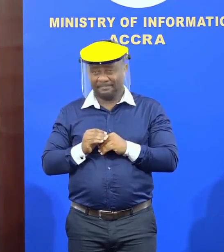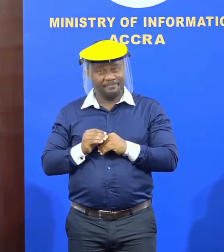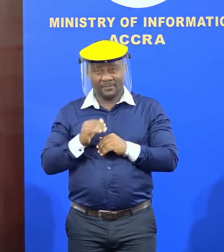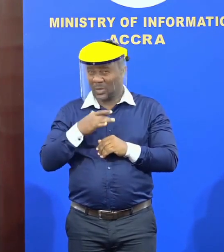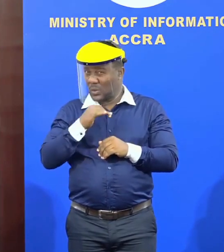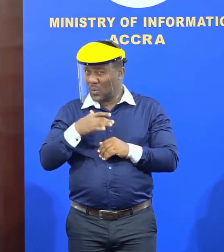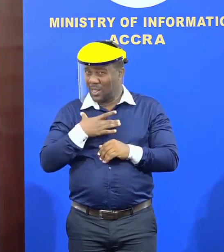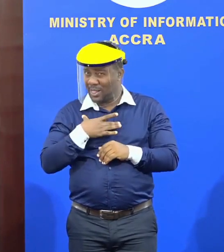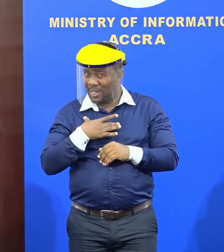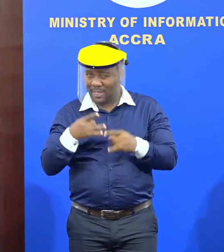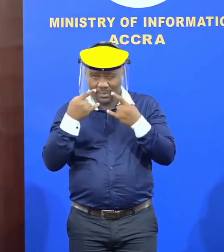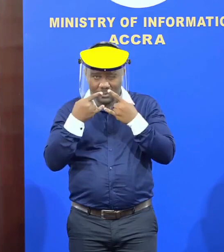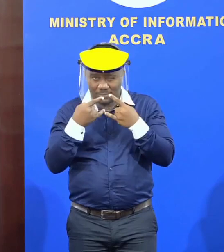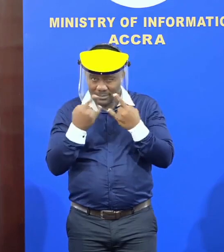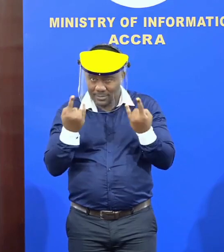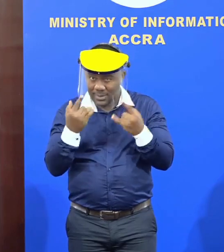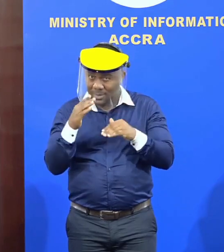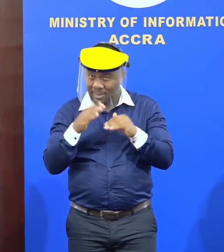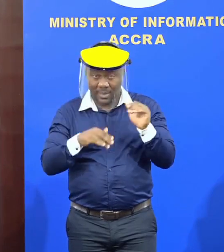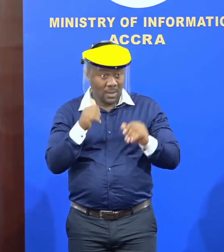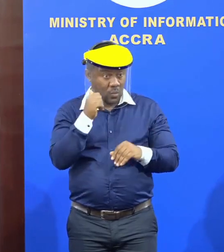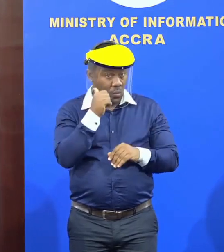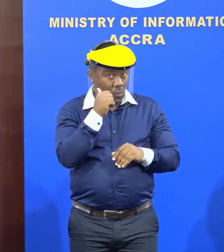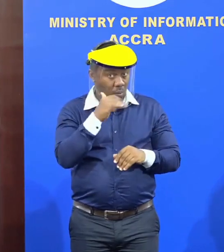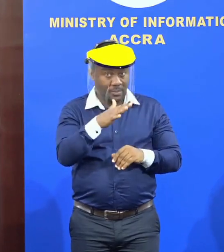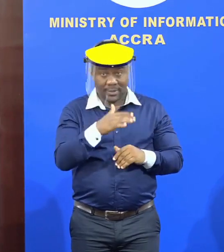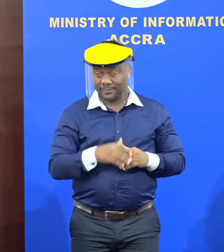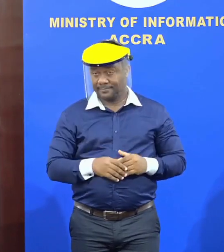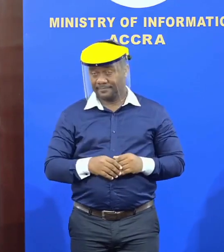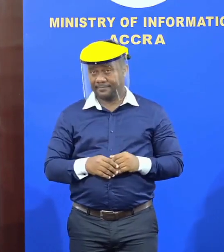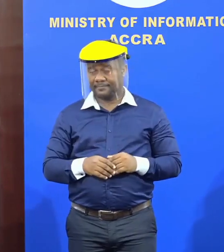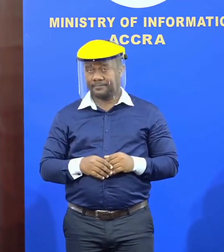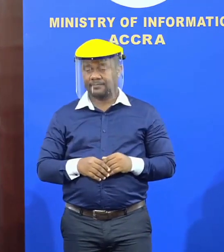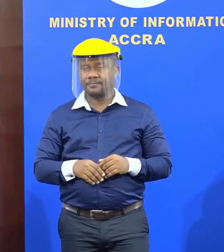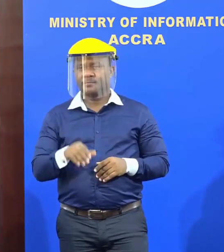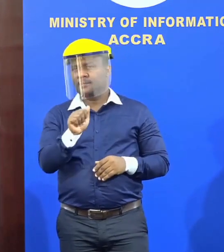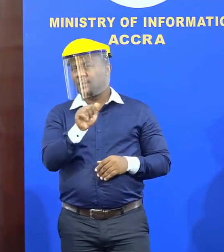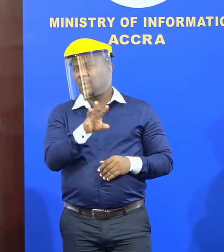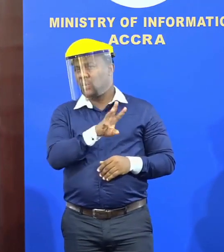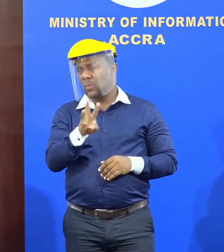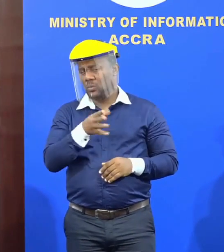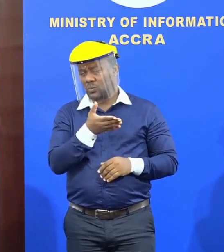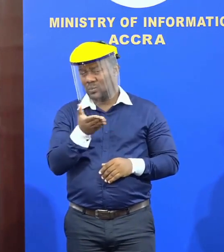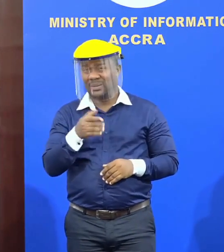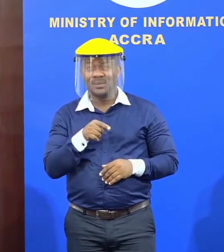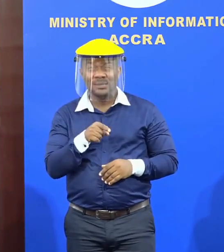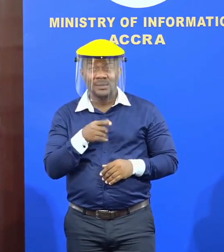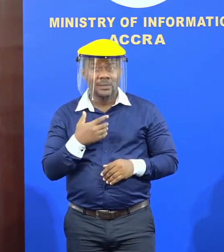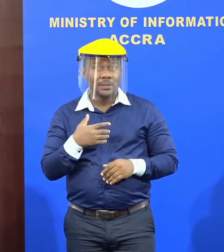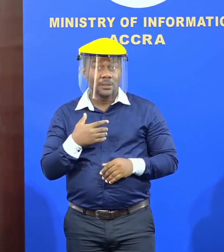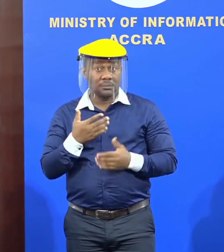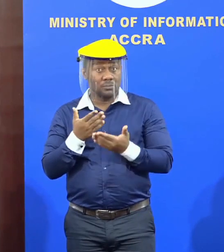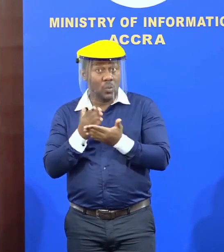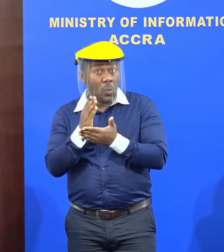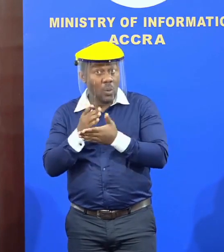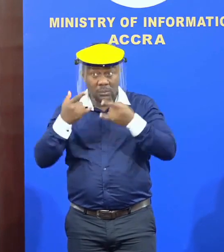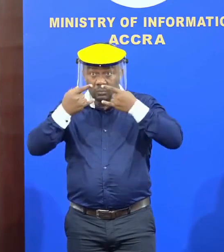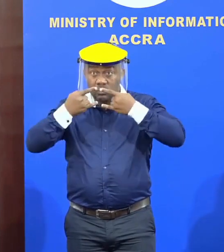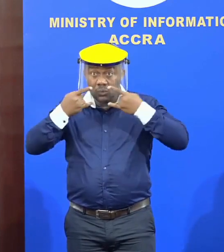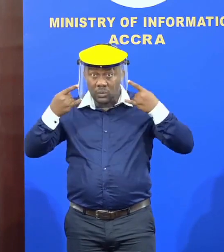females. And Ayawasu West District registered the highest proportion of people who were wearing the face mask correctly,